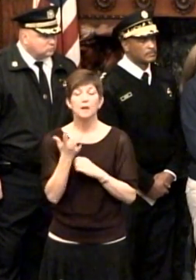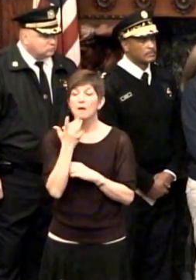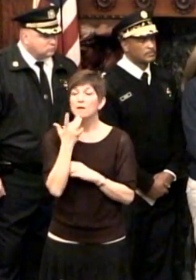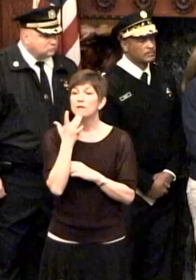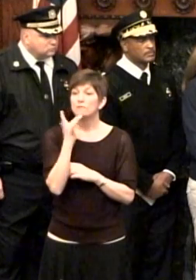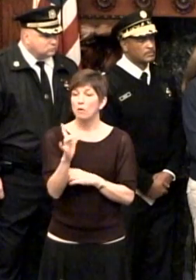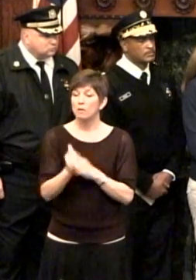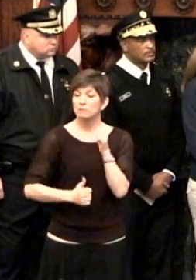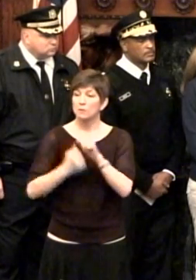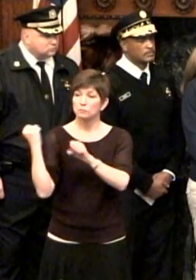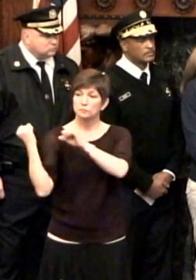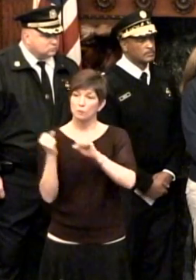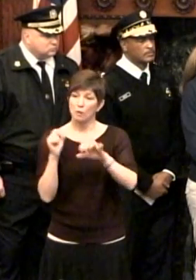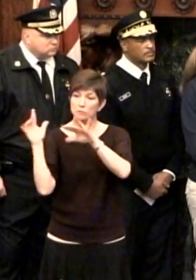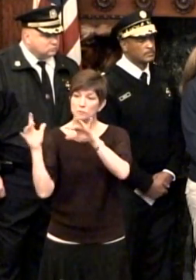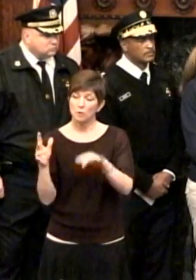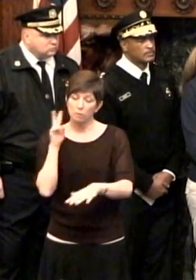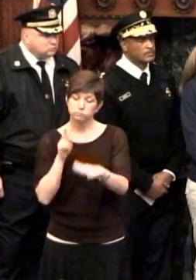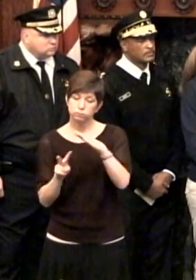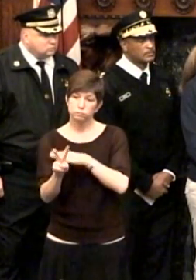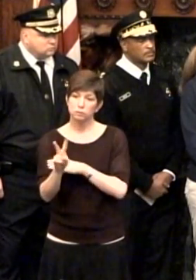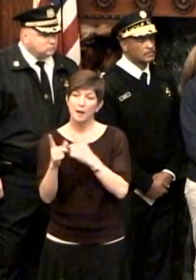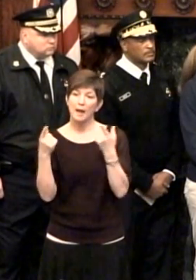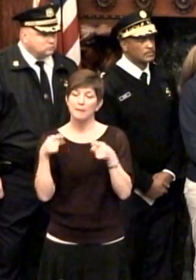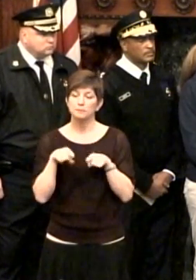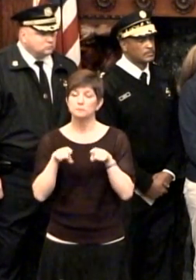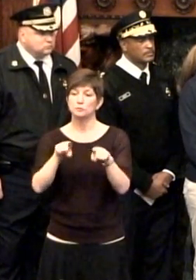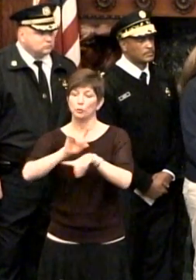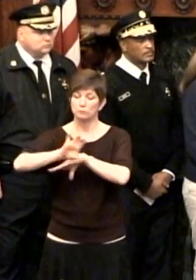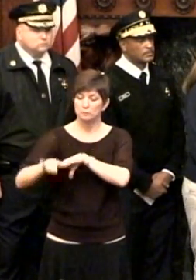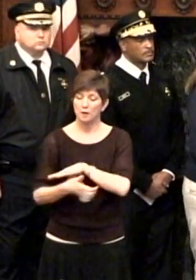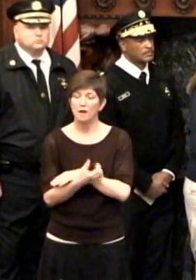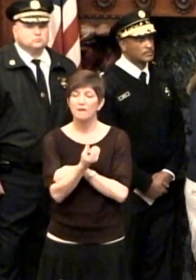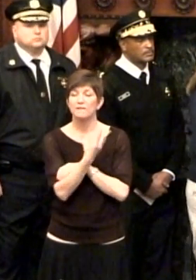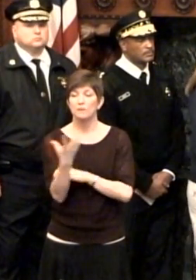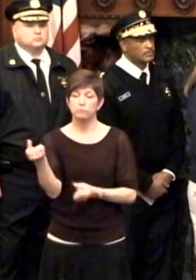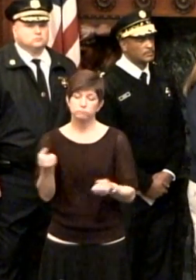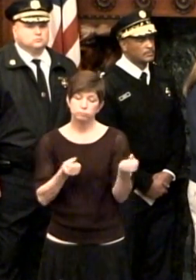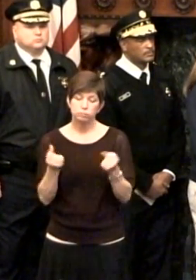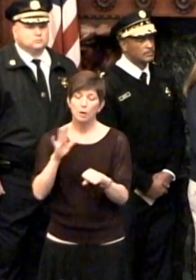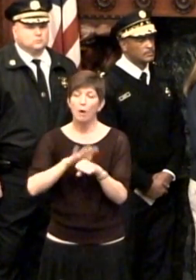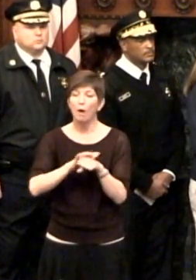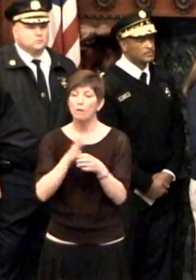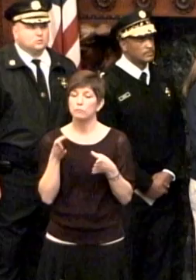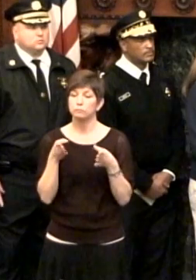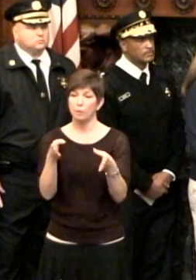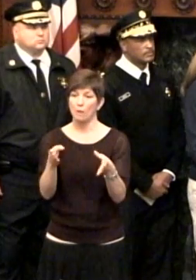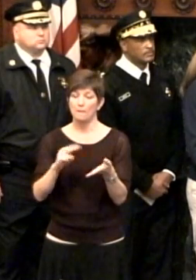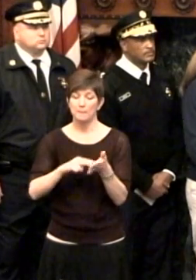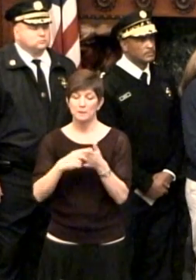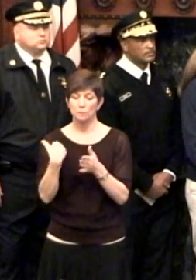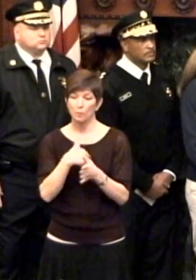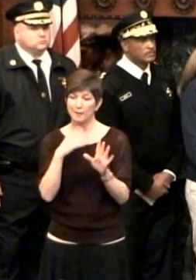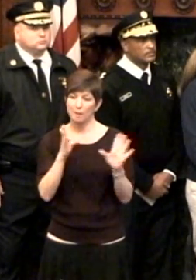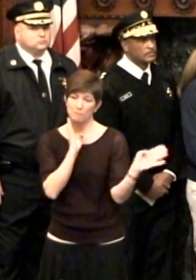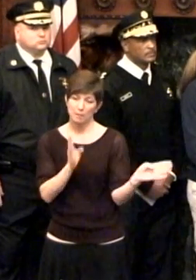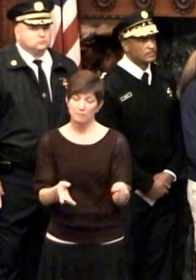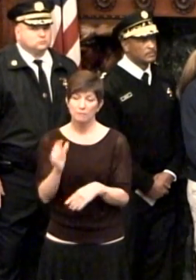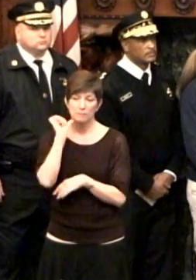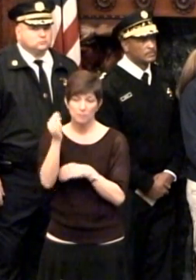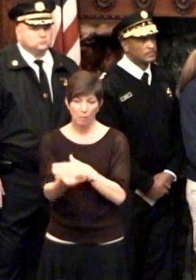the heaviest snow is predicted to arrive overnight when we have fewer vehicles on the road, allowing us to prepare for tomorrow's rush